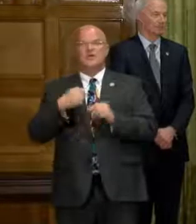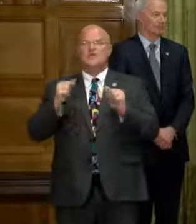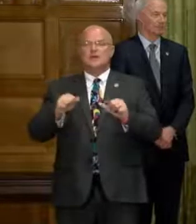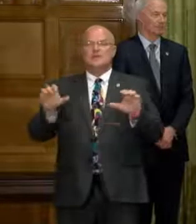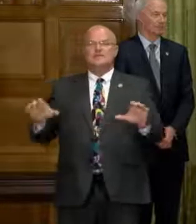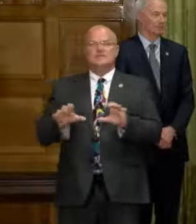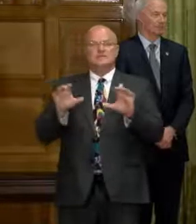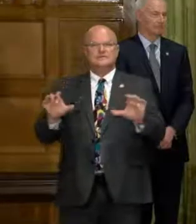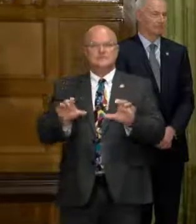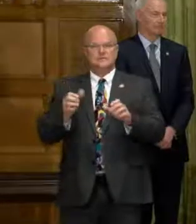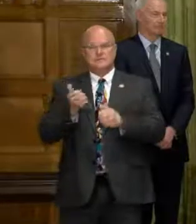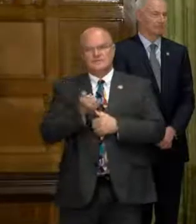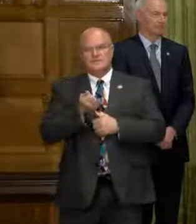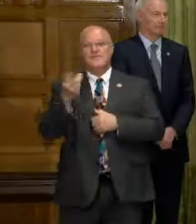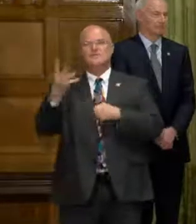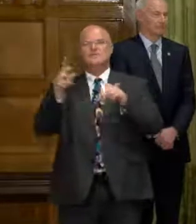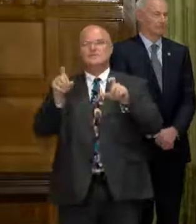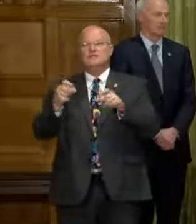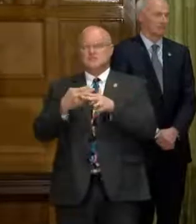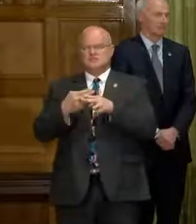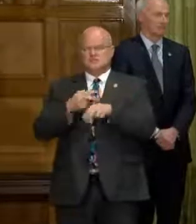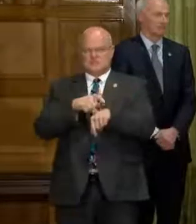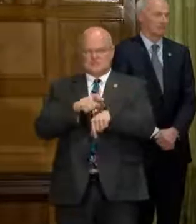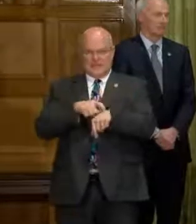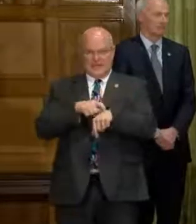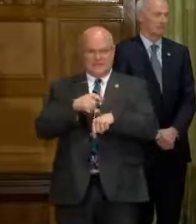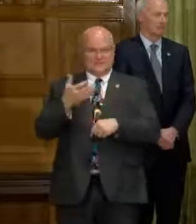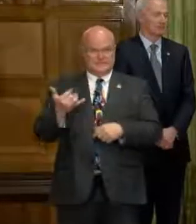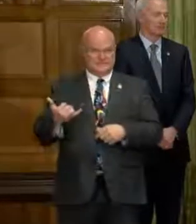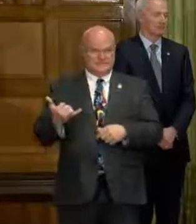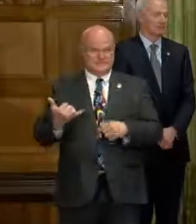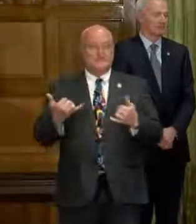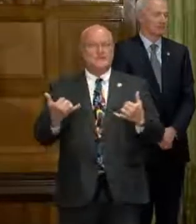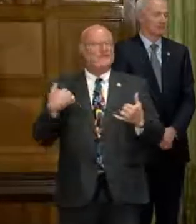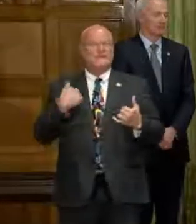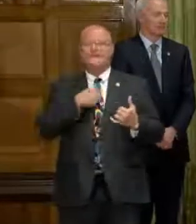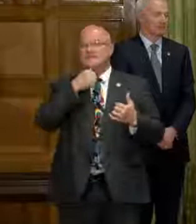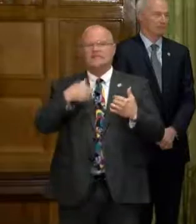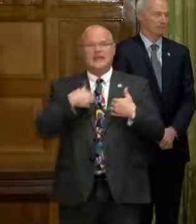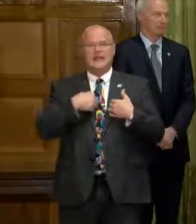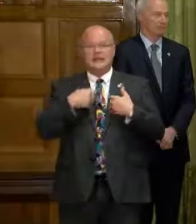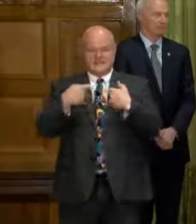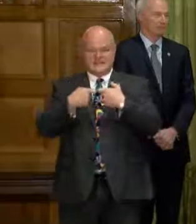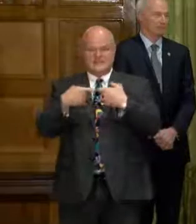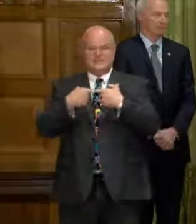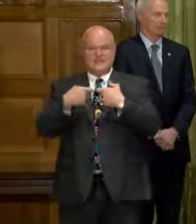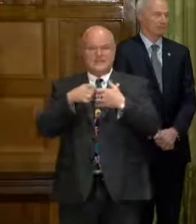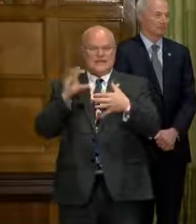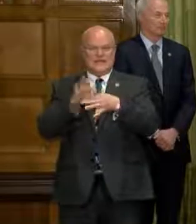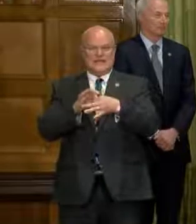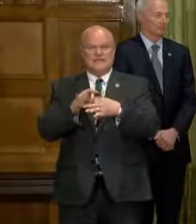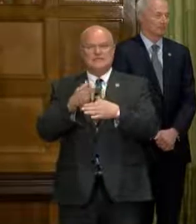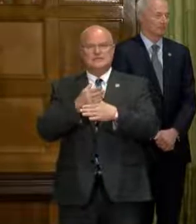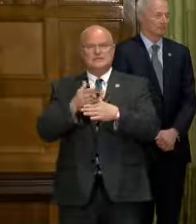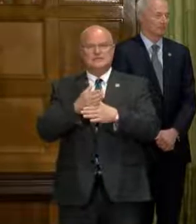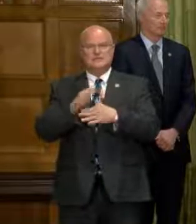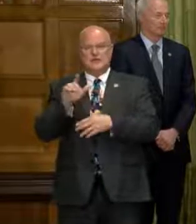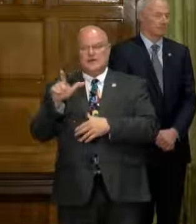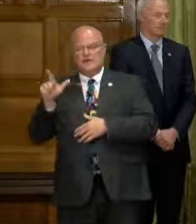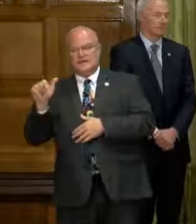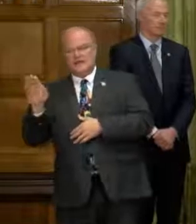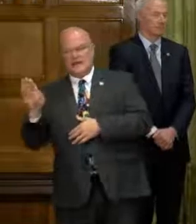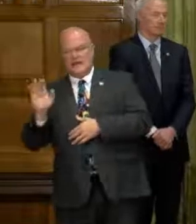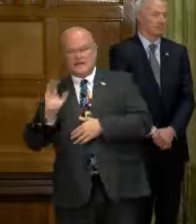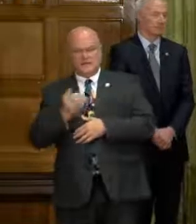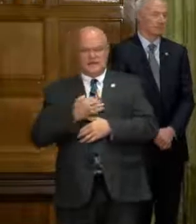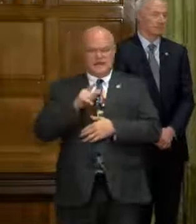able to do quite a few tests in a short period of time. At this point, though, we don't have an electronic connection between their lab and